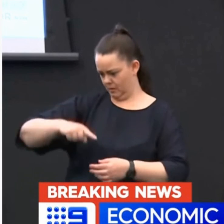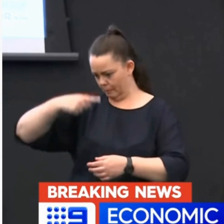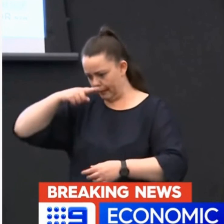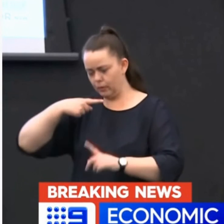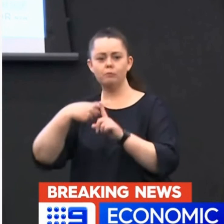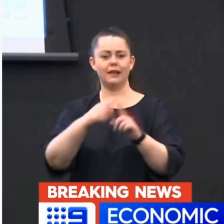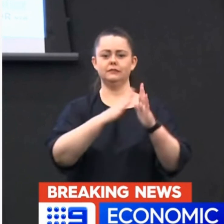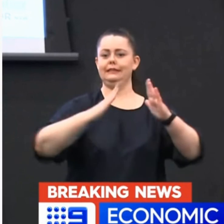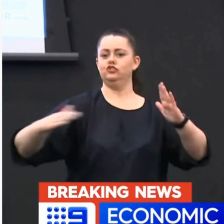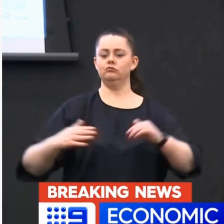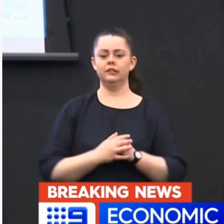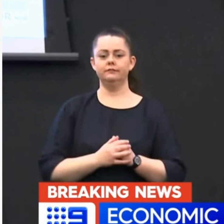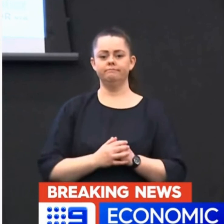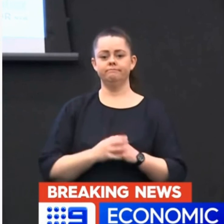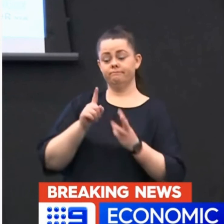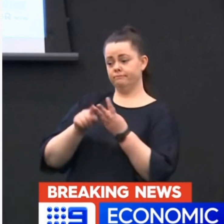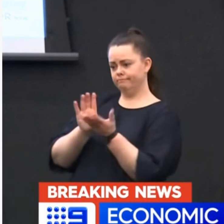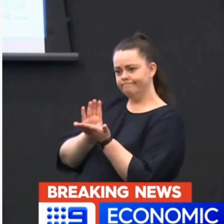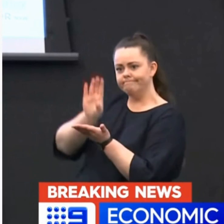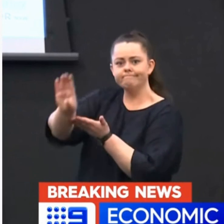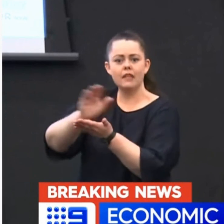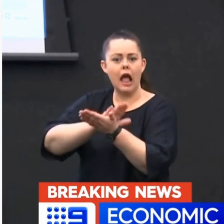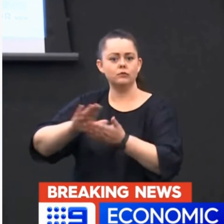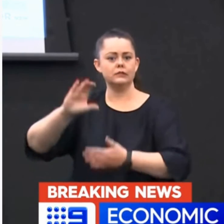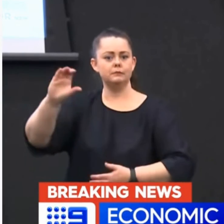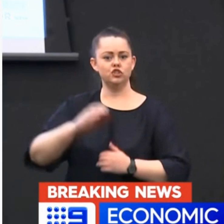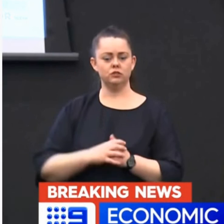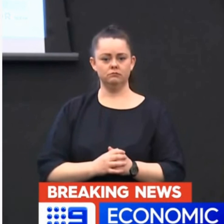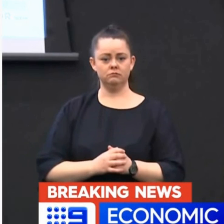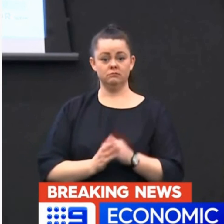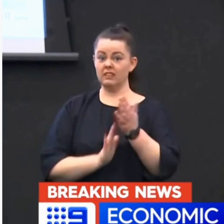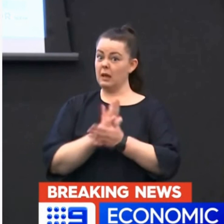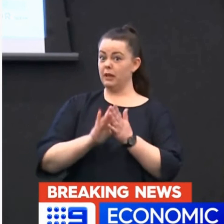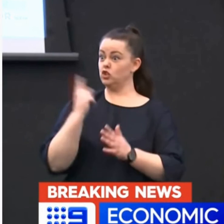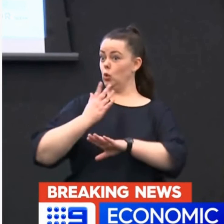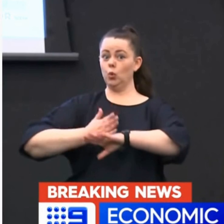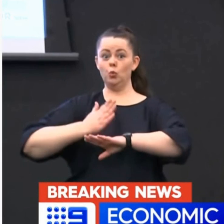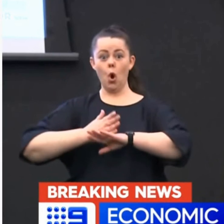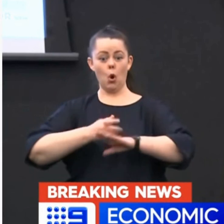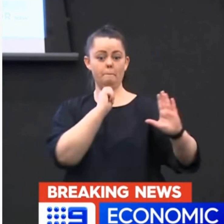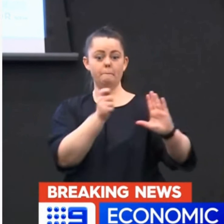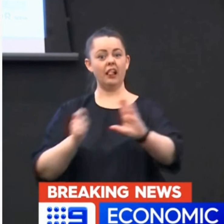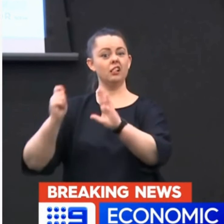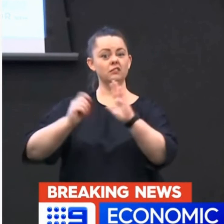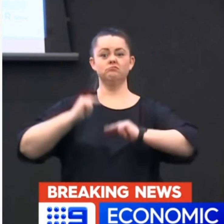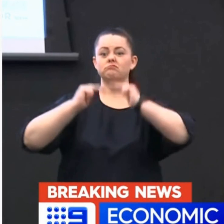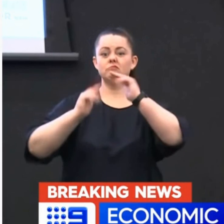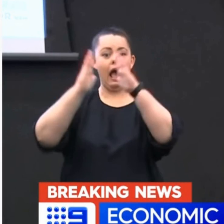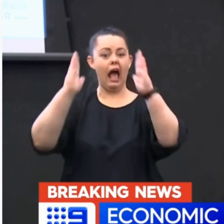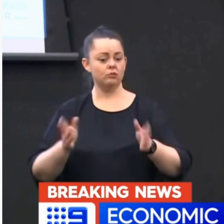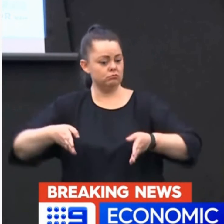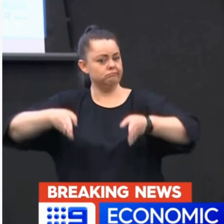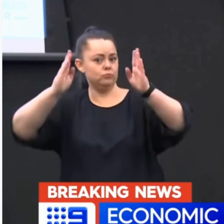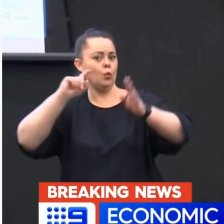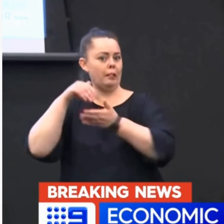and affordable housing, again, supporting the construction industry so that we can bounce back better. We know this was a